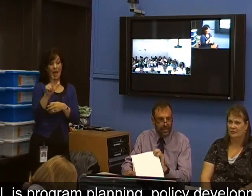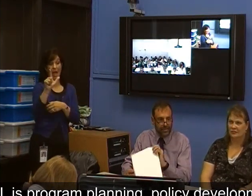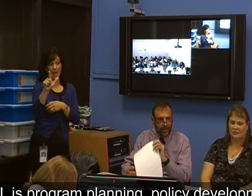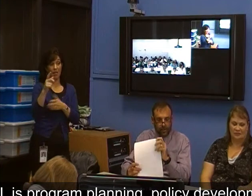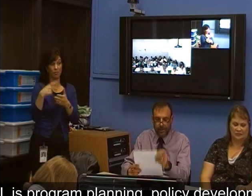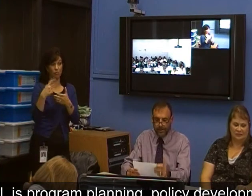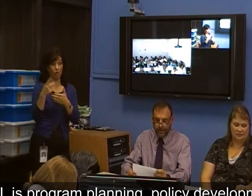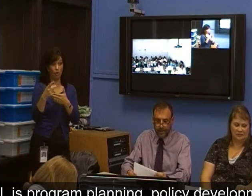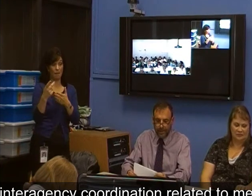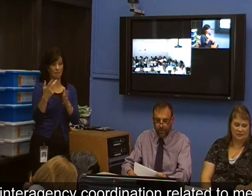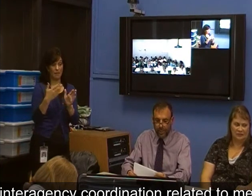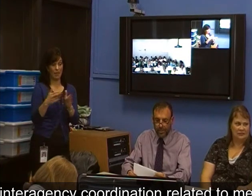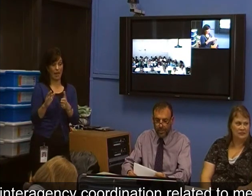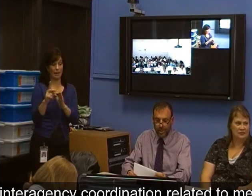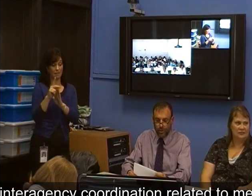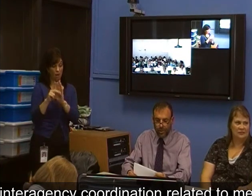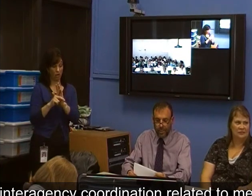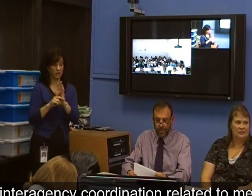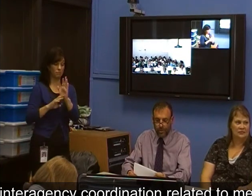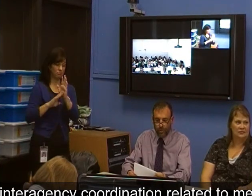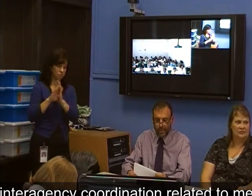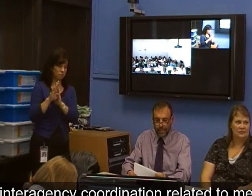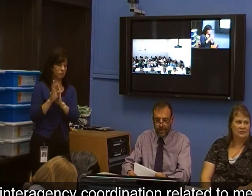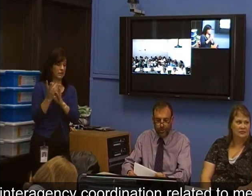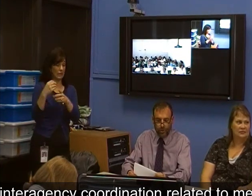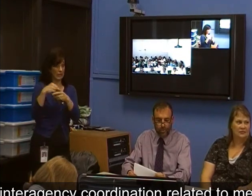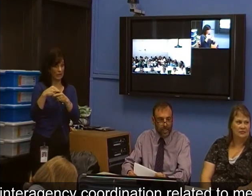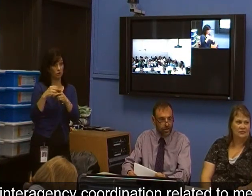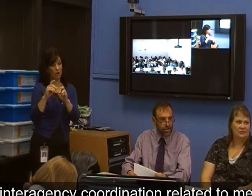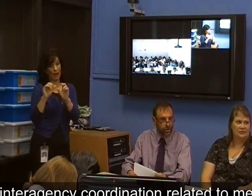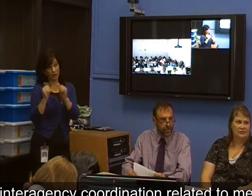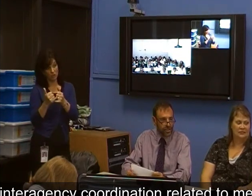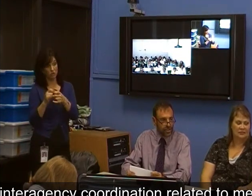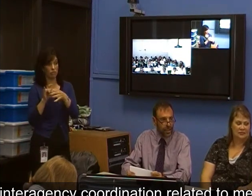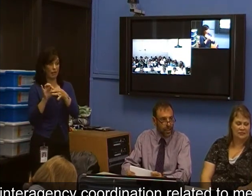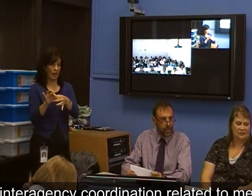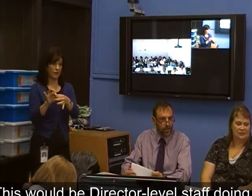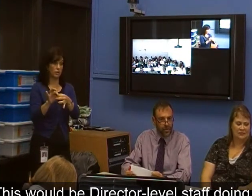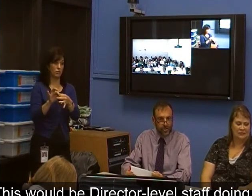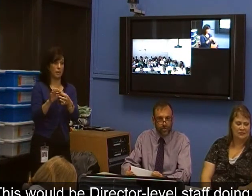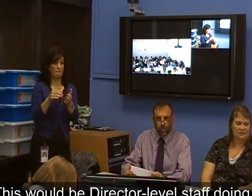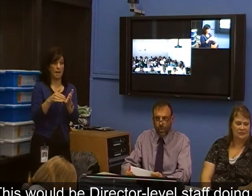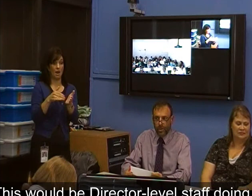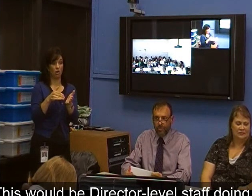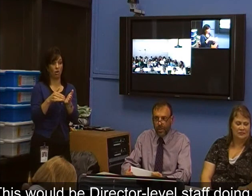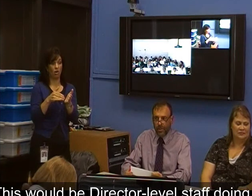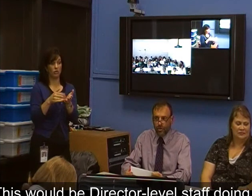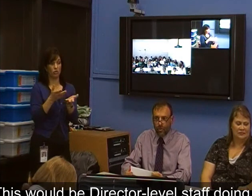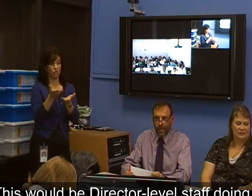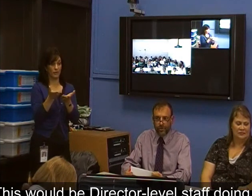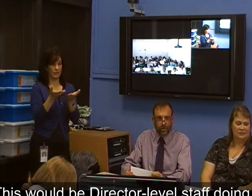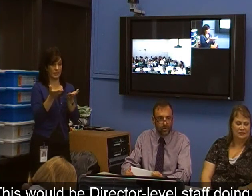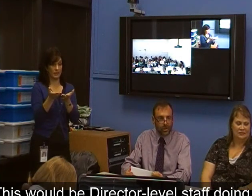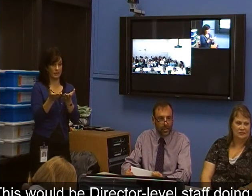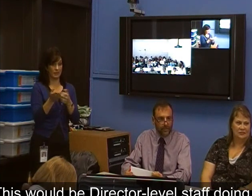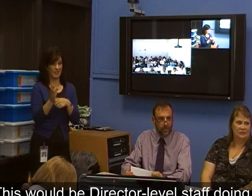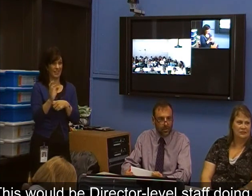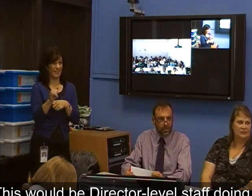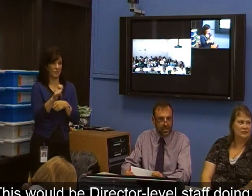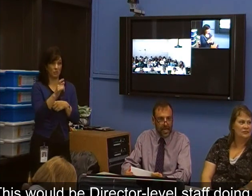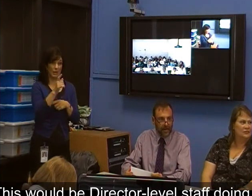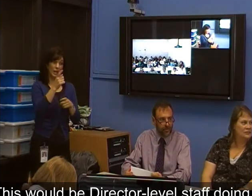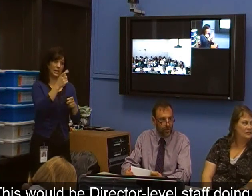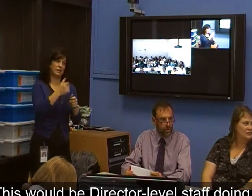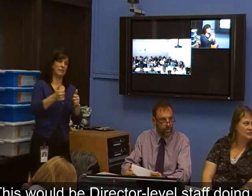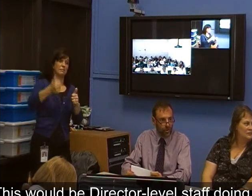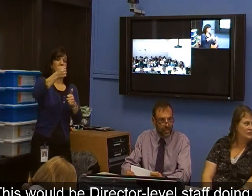policy development, interagency coordination related to medical services. This would be director level